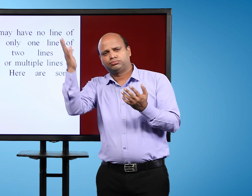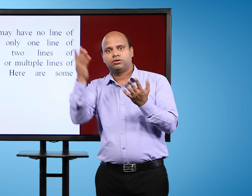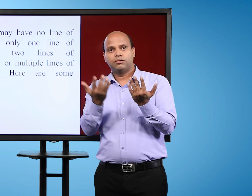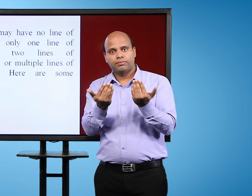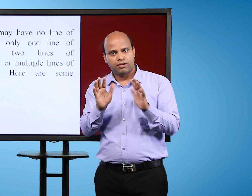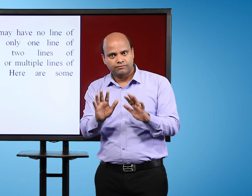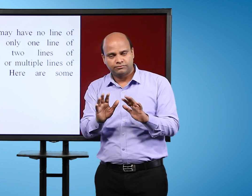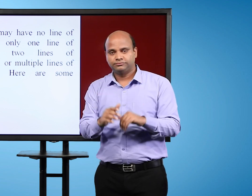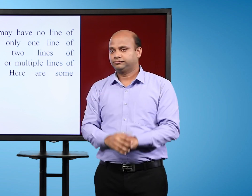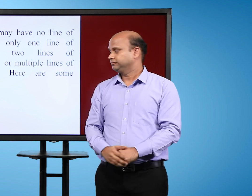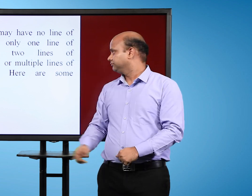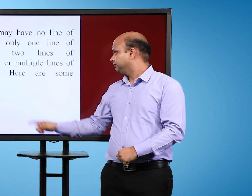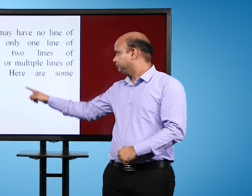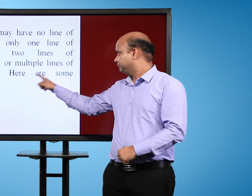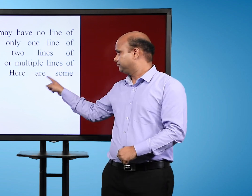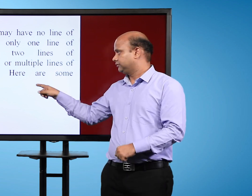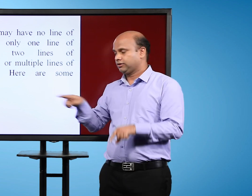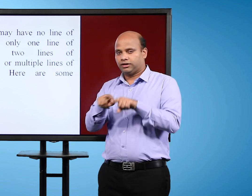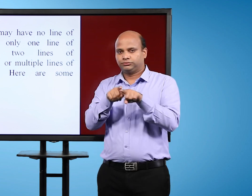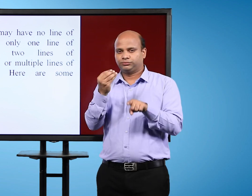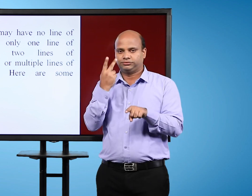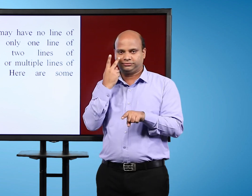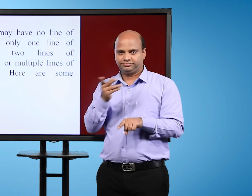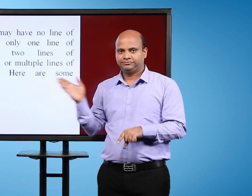symmetry. Here are some examples.